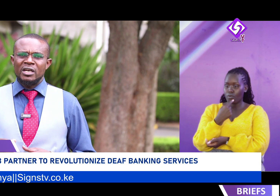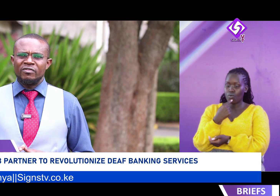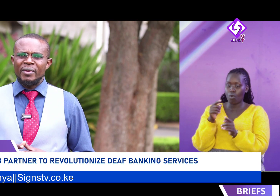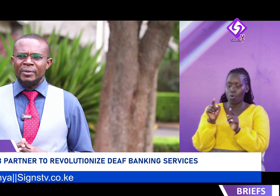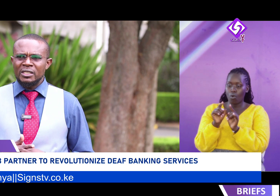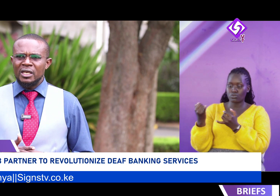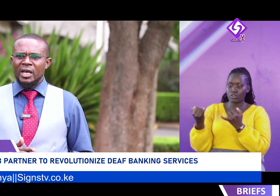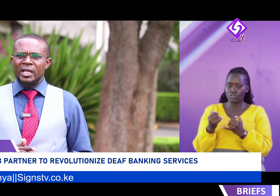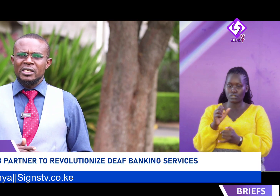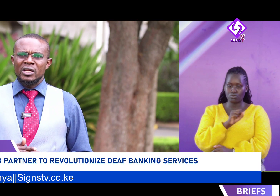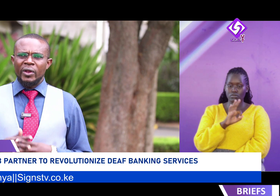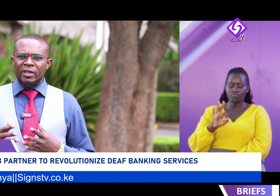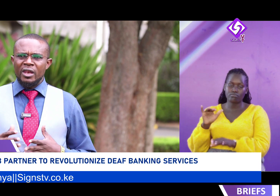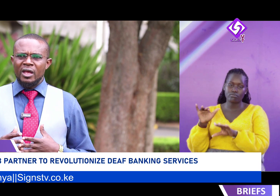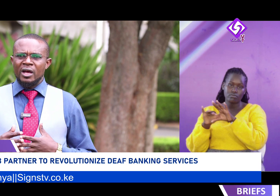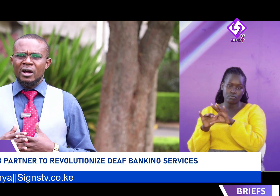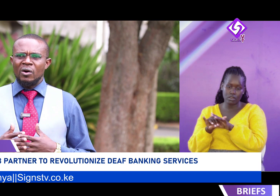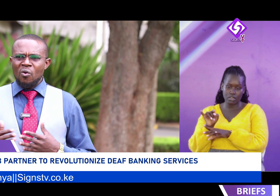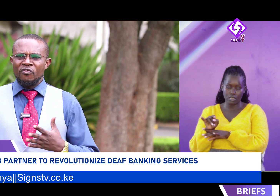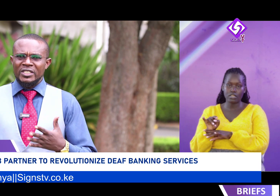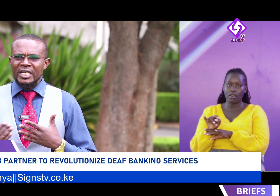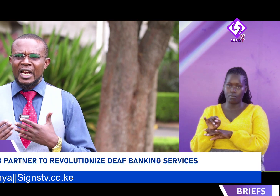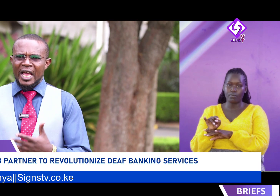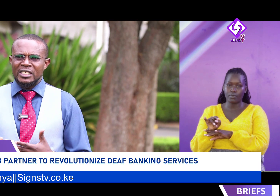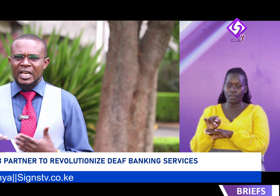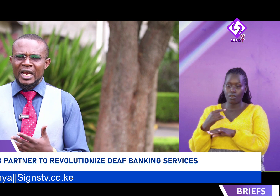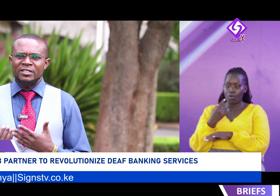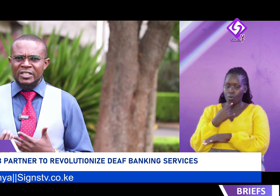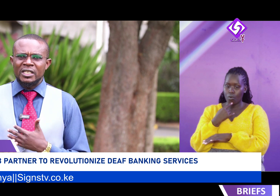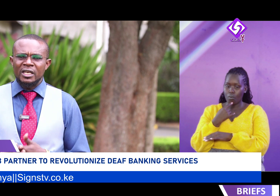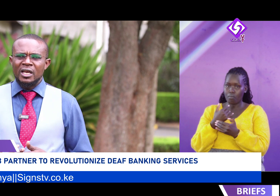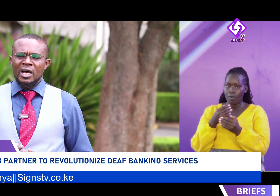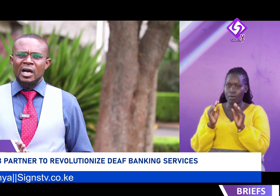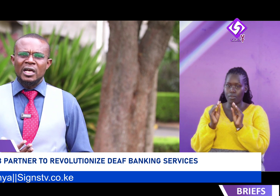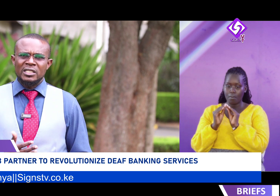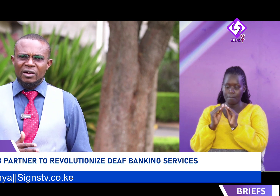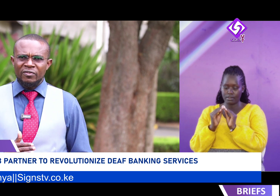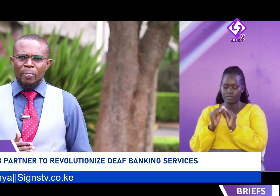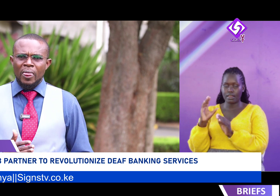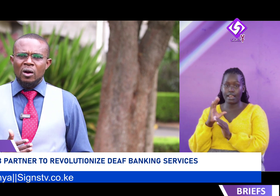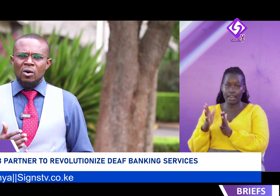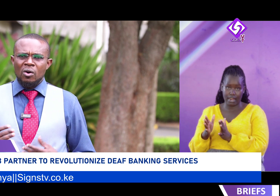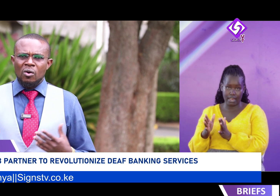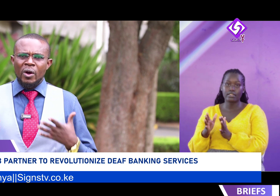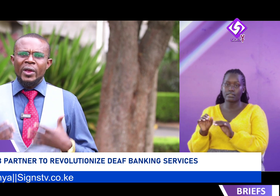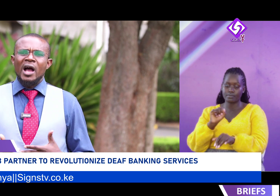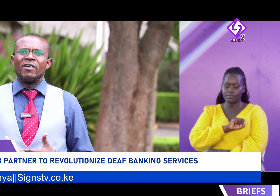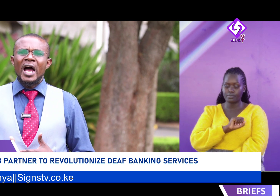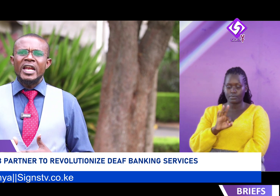staff members, and these are within who face the client-facing staff, where we have had